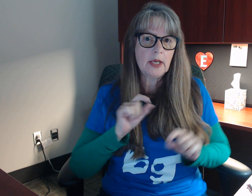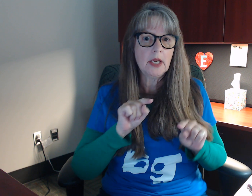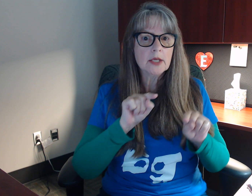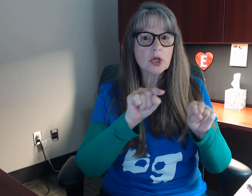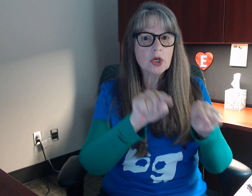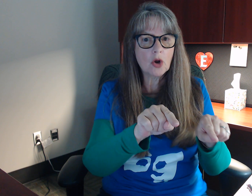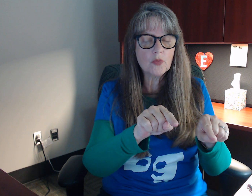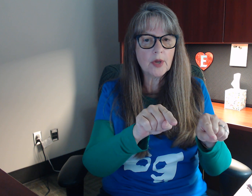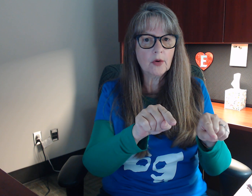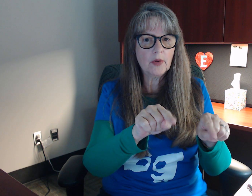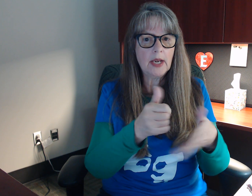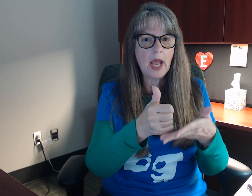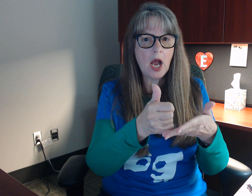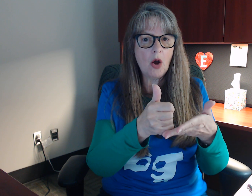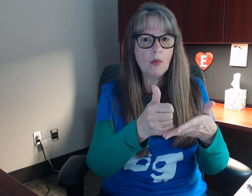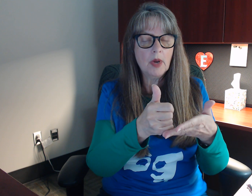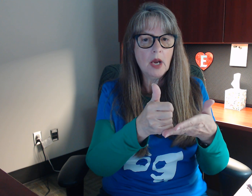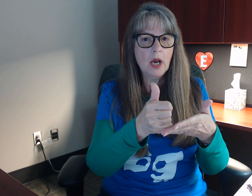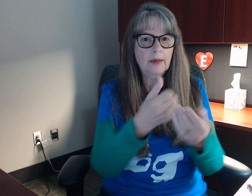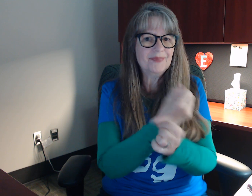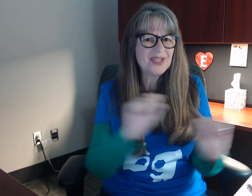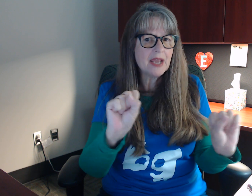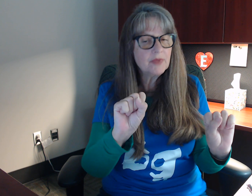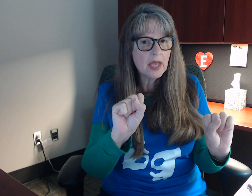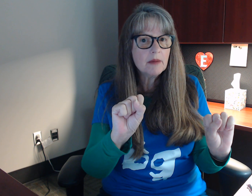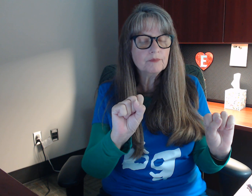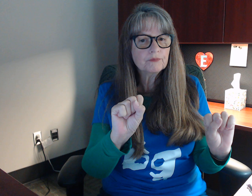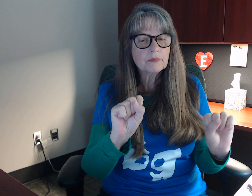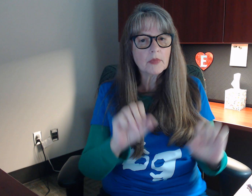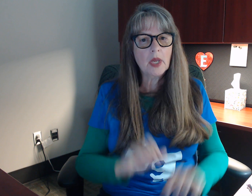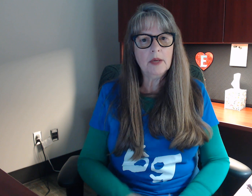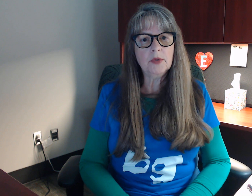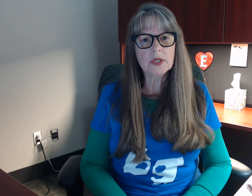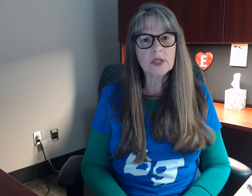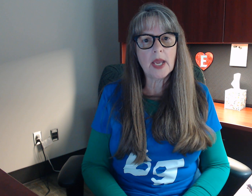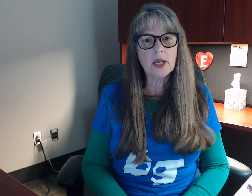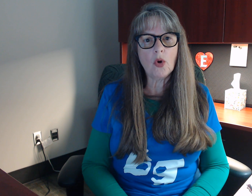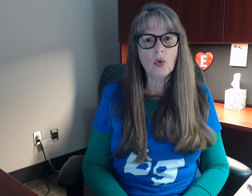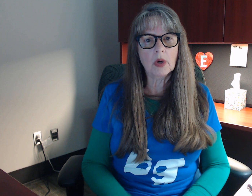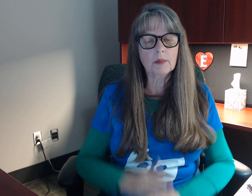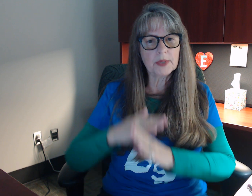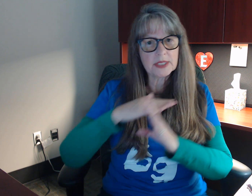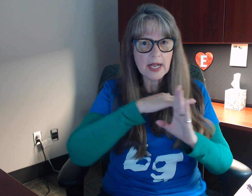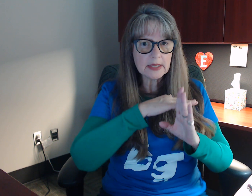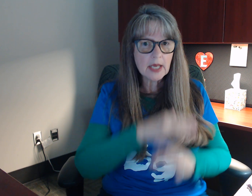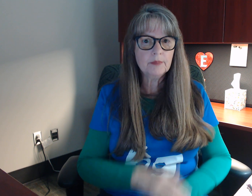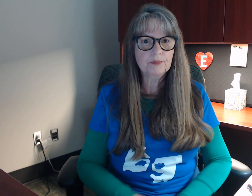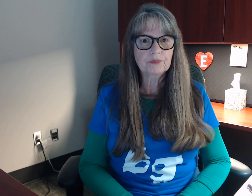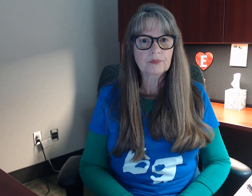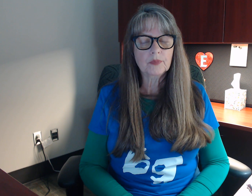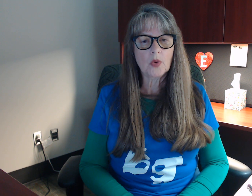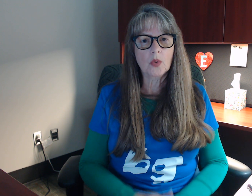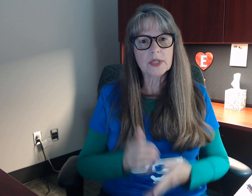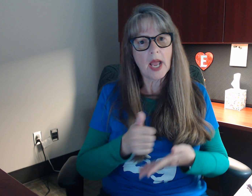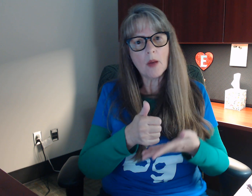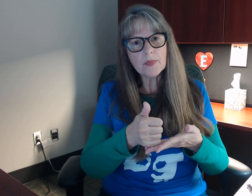to go there and help save them, you could say, or protect them, or to help